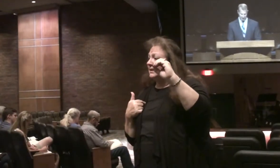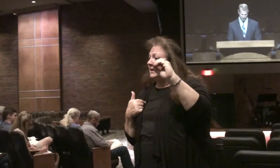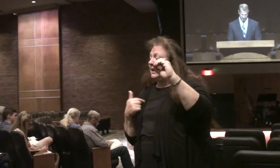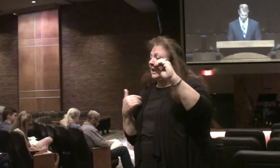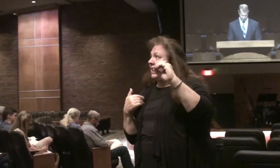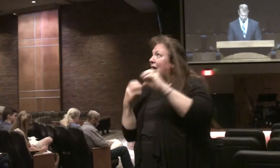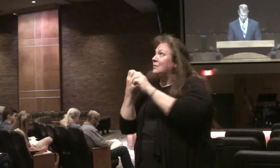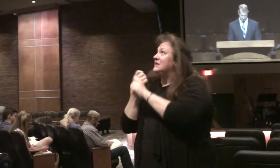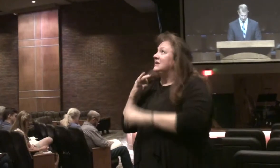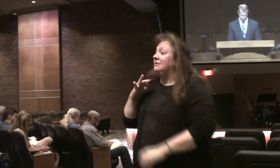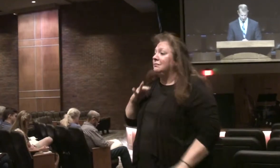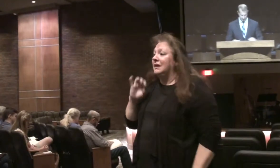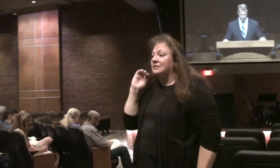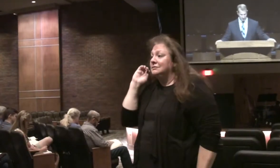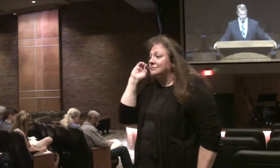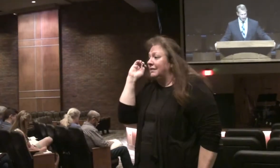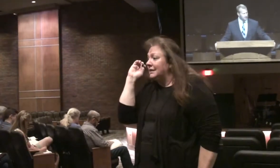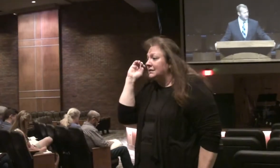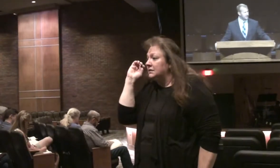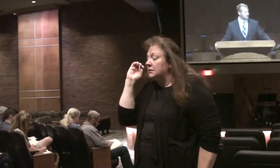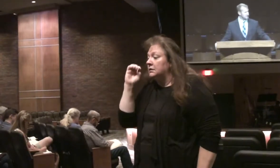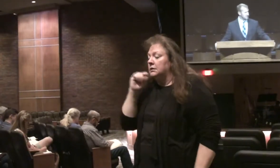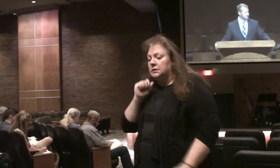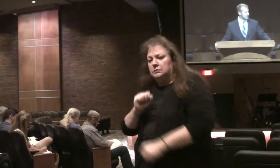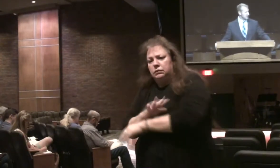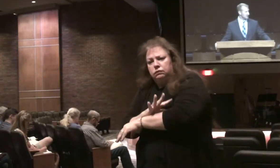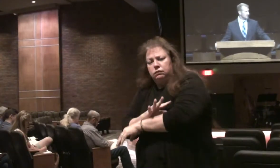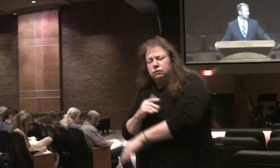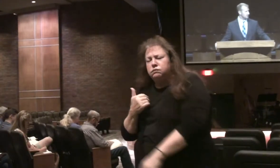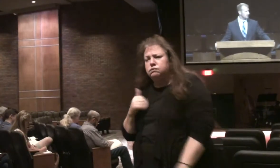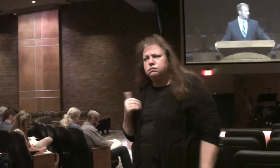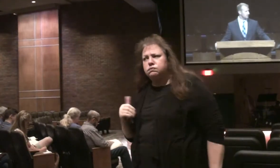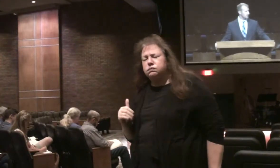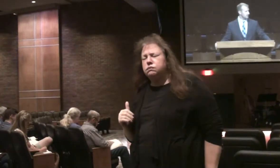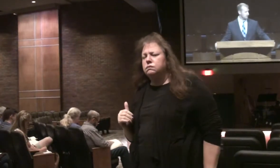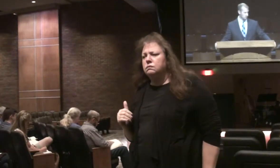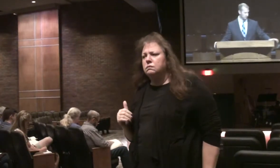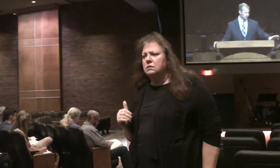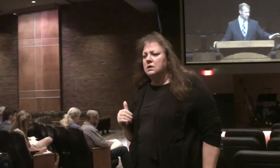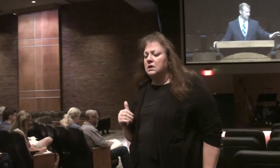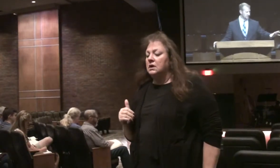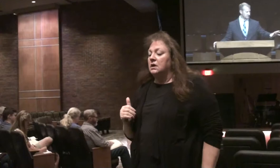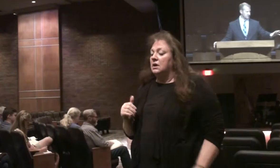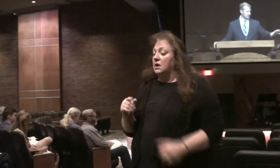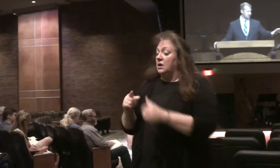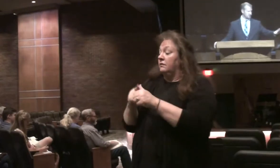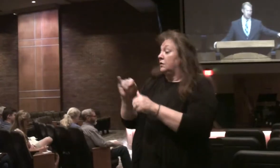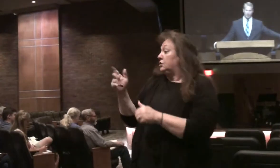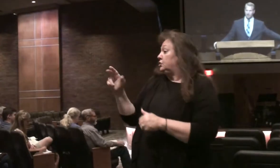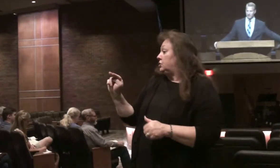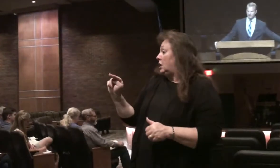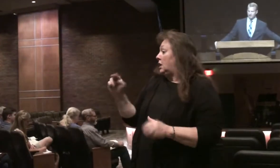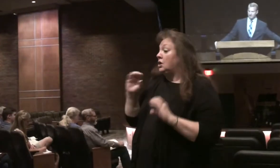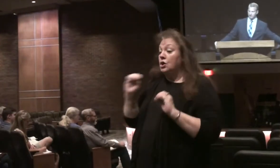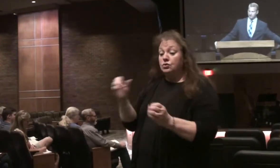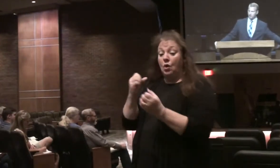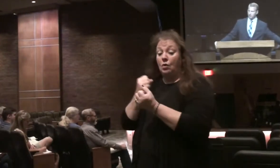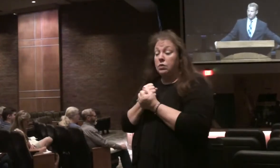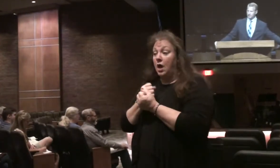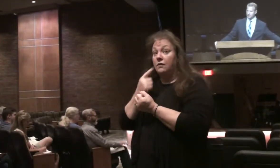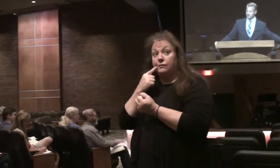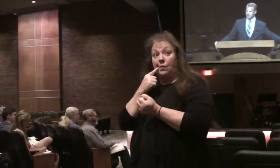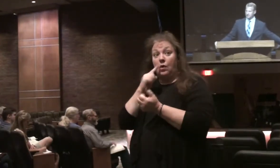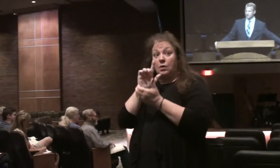me nothing. You know, a scary thing, a serious thing. You know, 1 John says if there's no love for